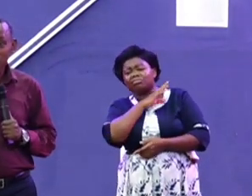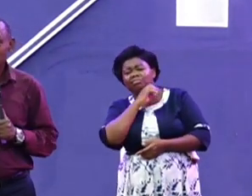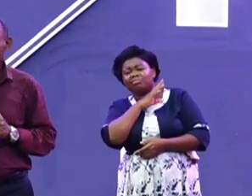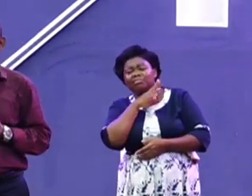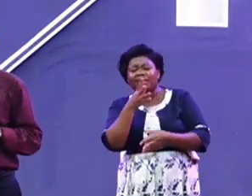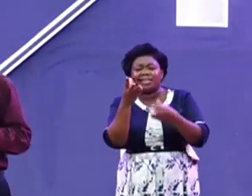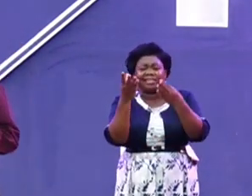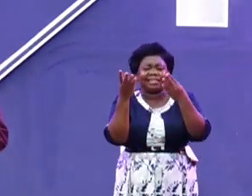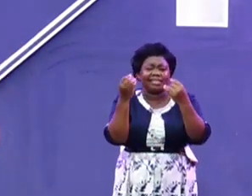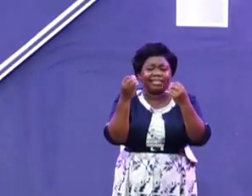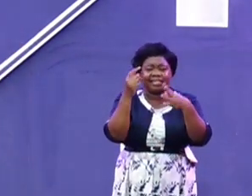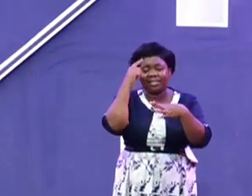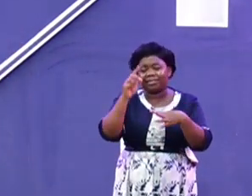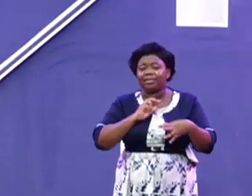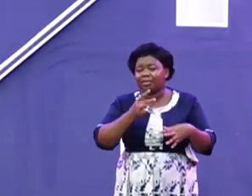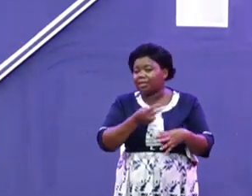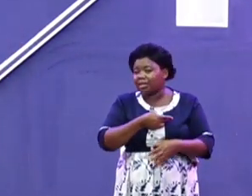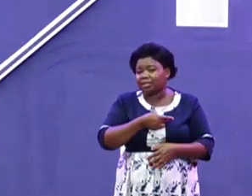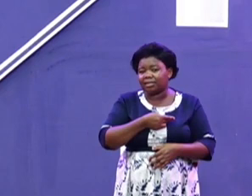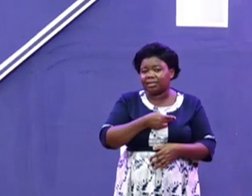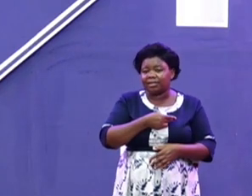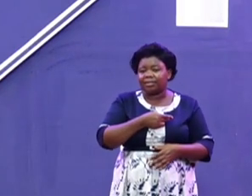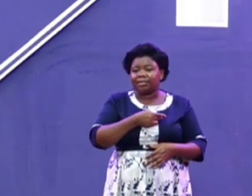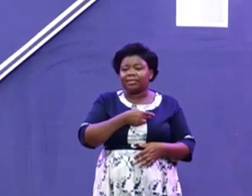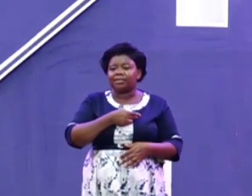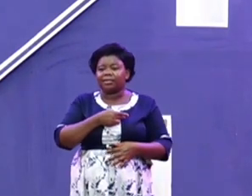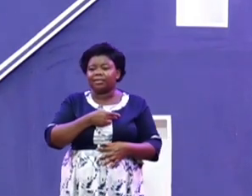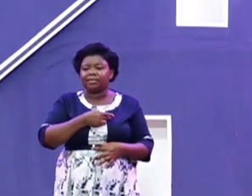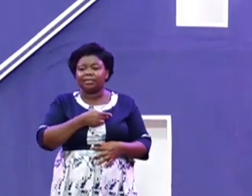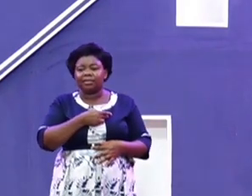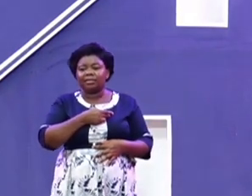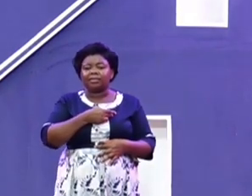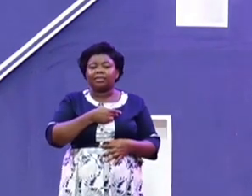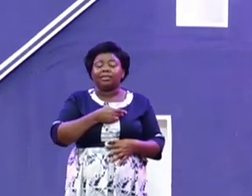you that grumbling or complaining is so easy for us.